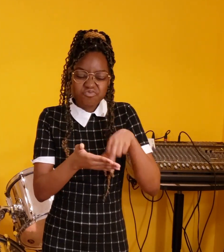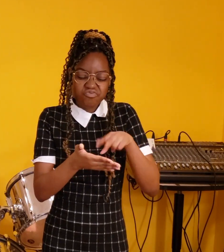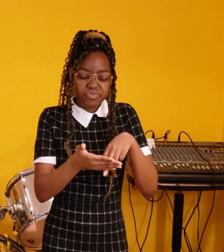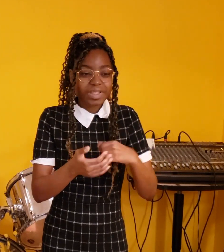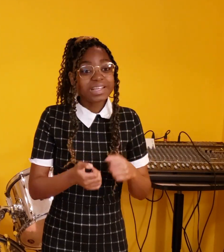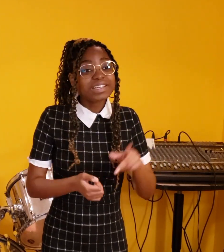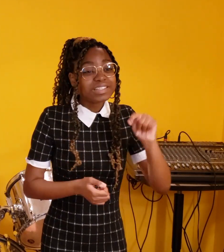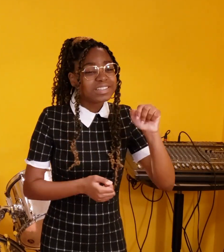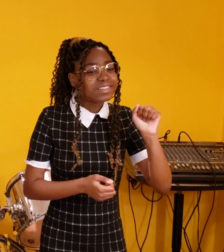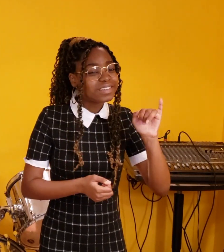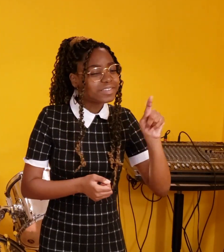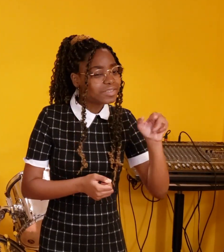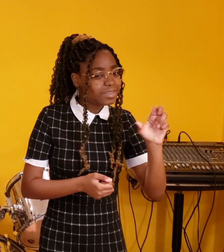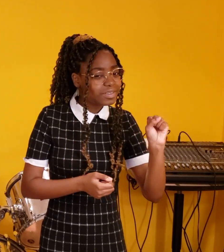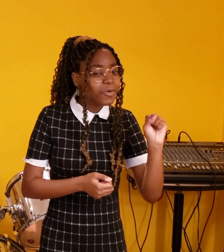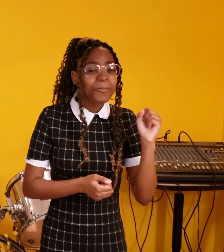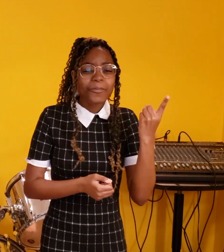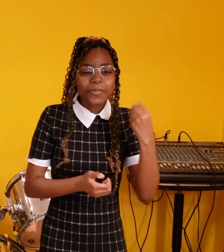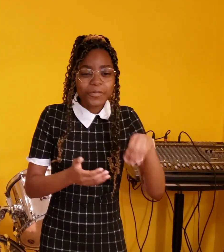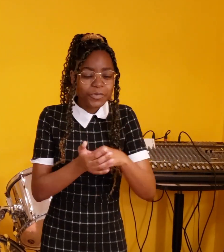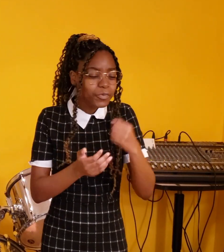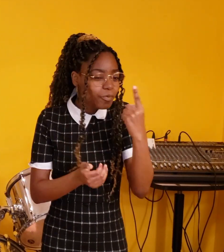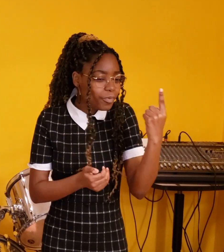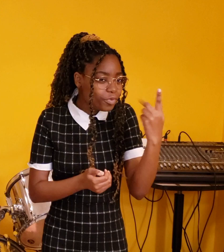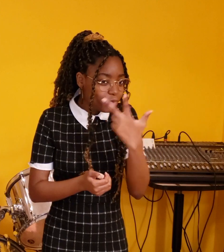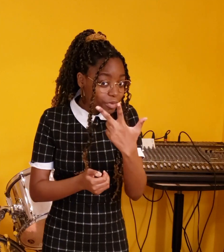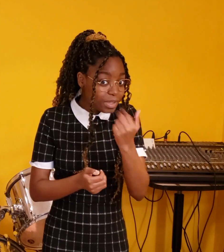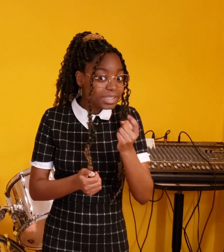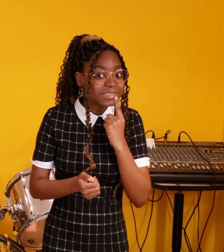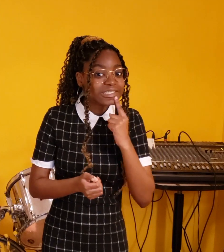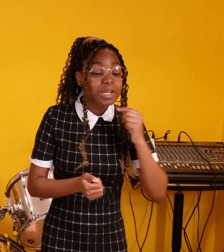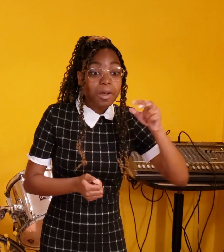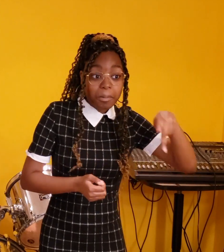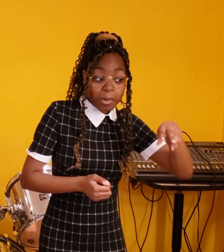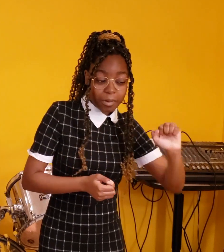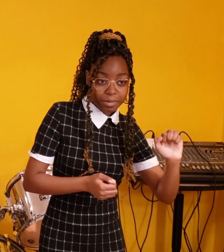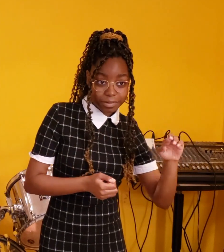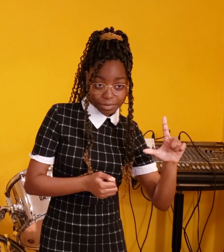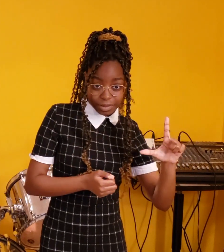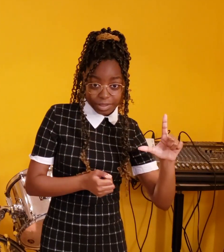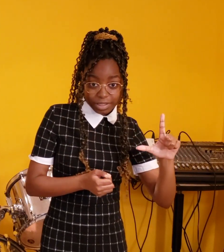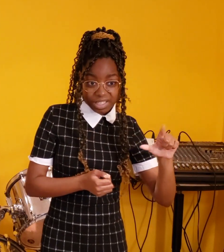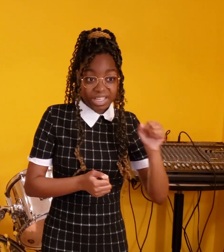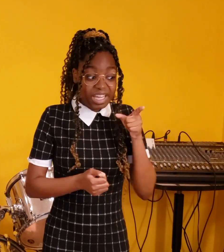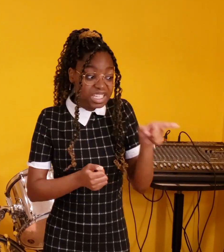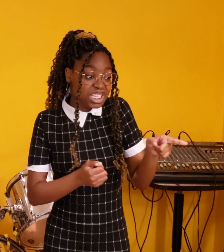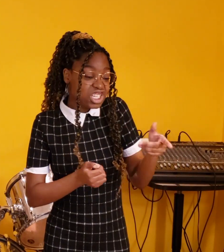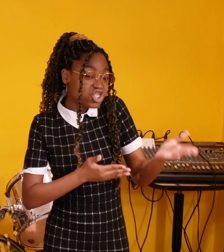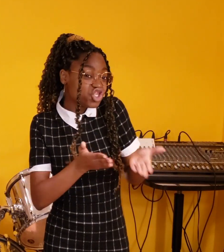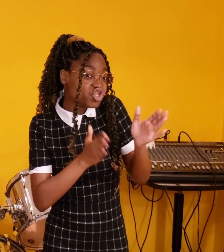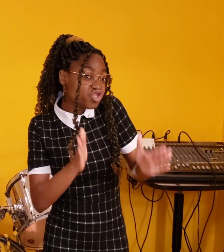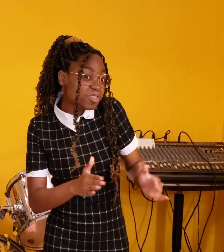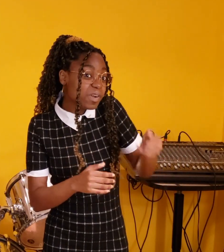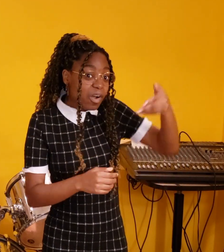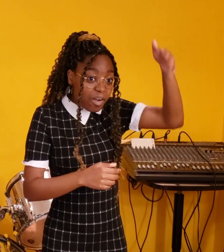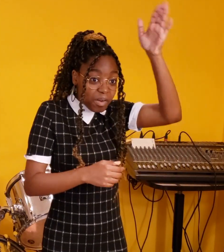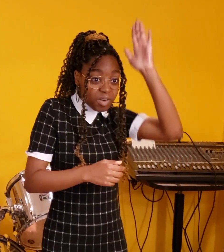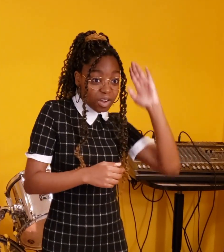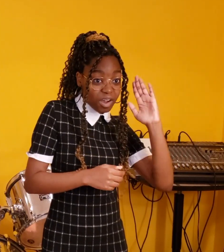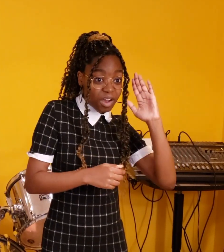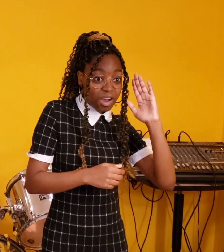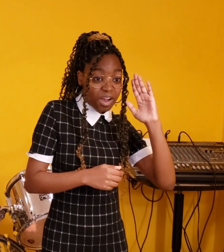Titus 1, 1 to 3. Paul, a servant of God and an apostle of Jesus